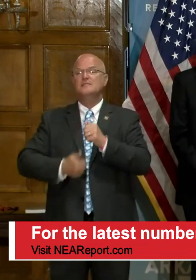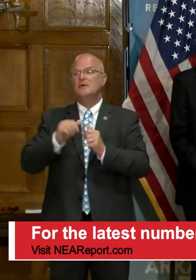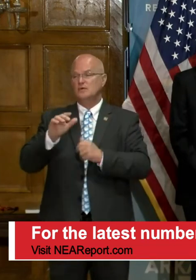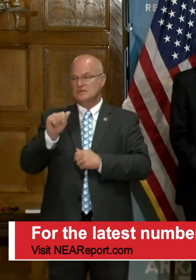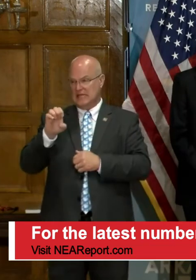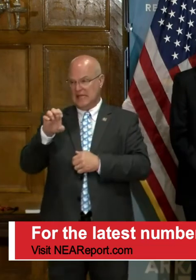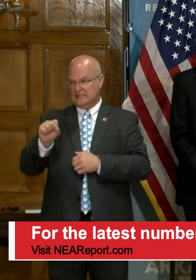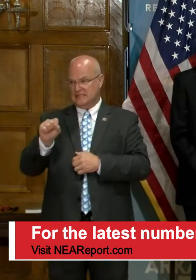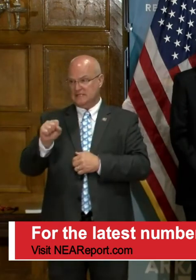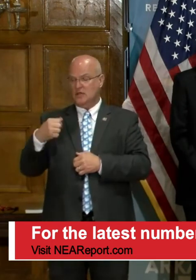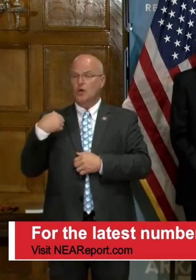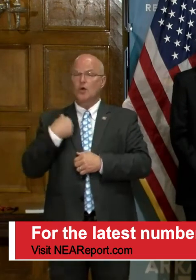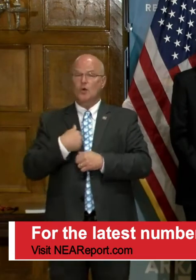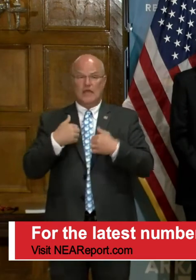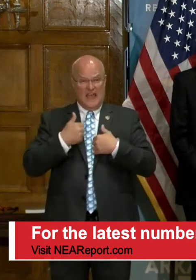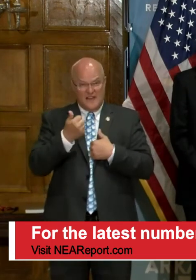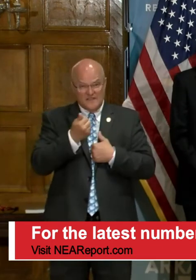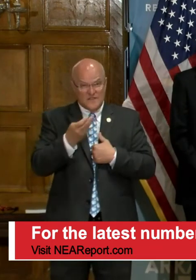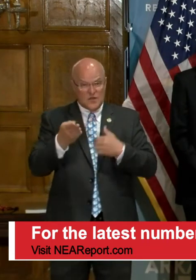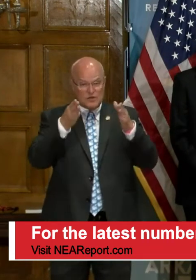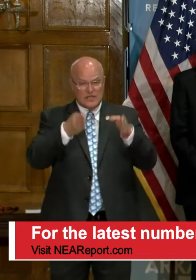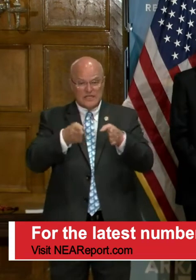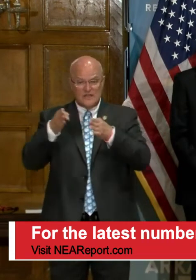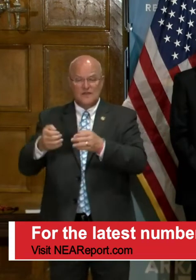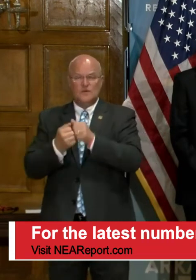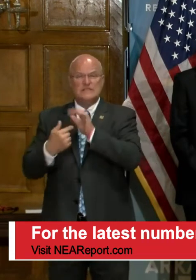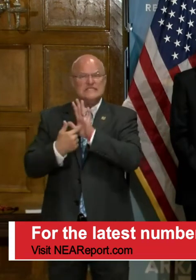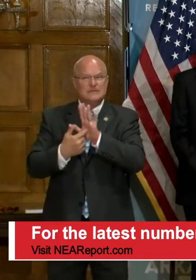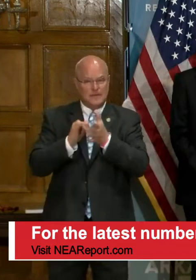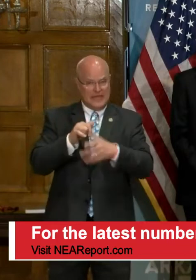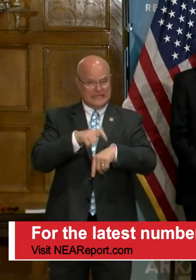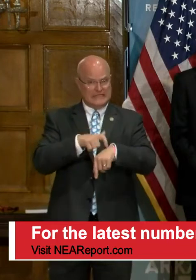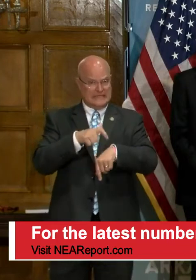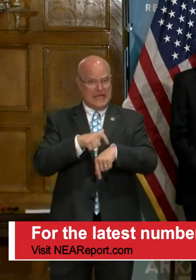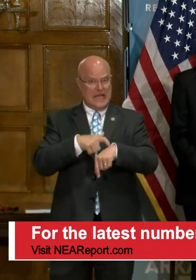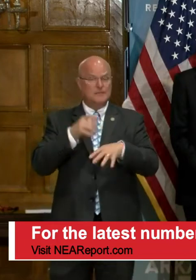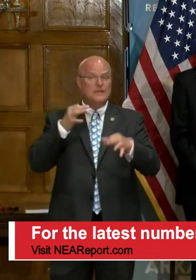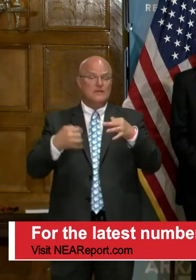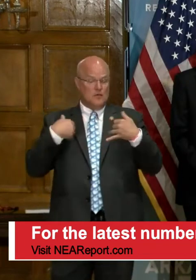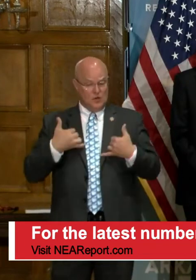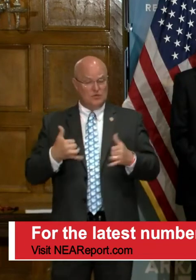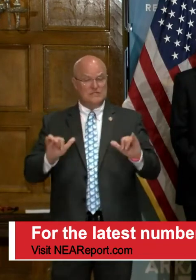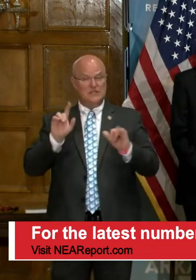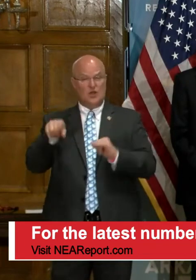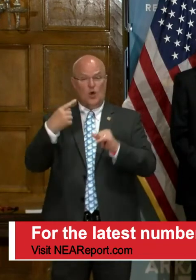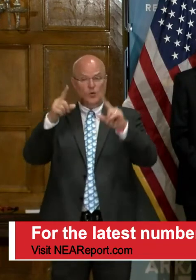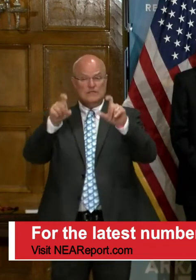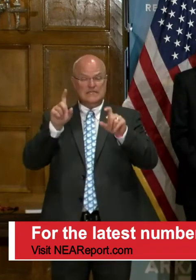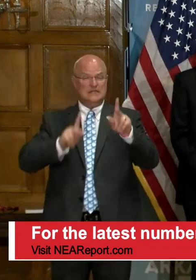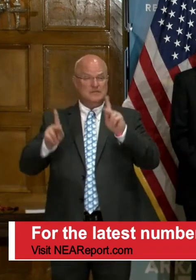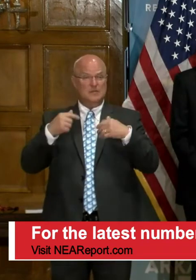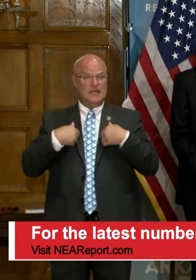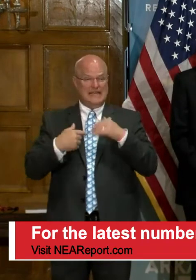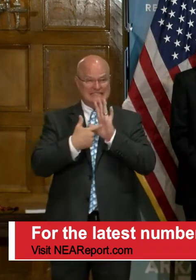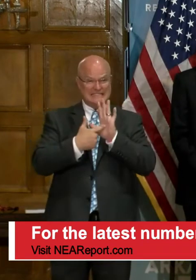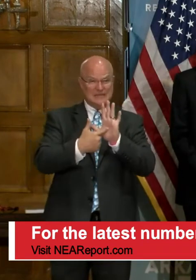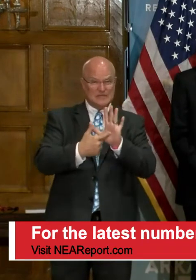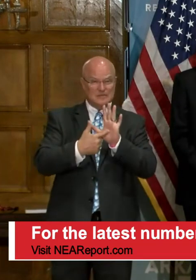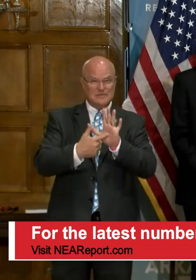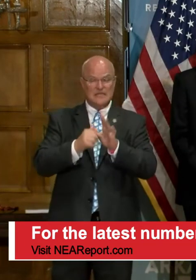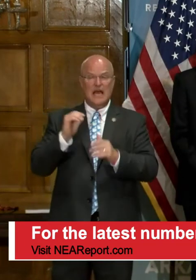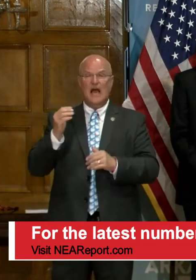cases. We had fewer individuals with symptoms at that time. If we were still only testing those who had